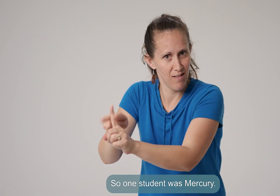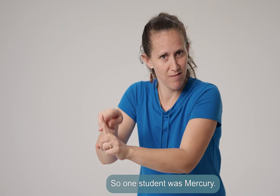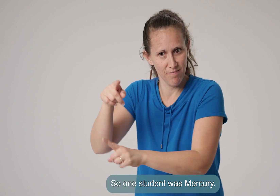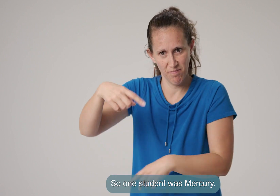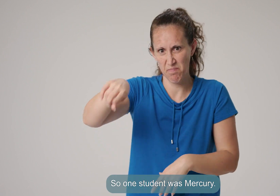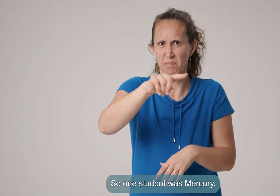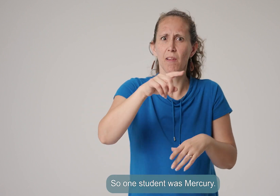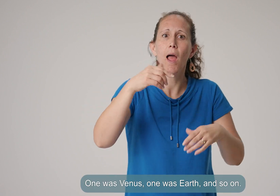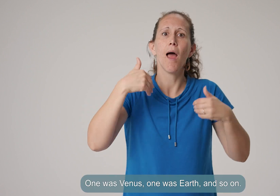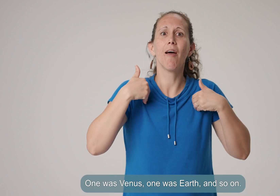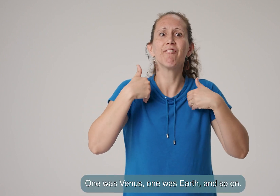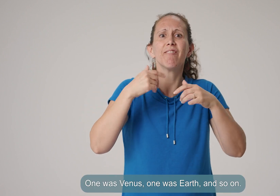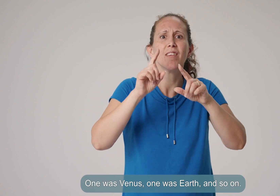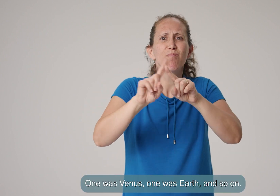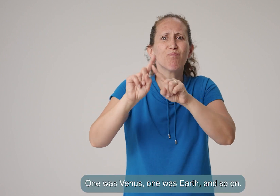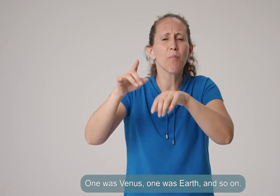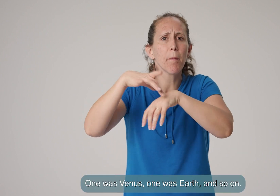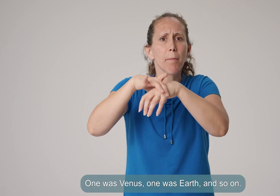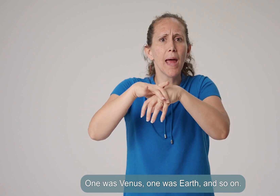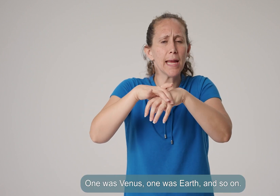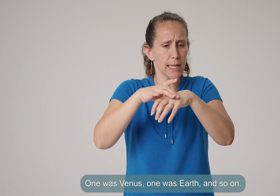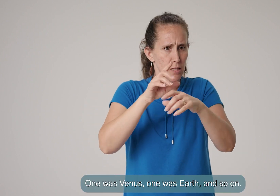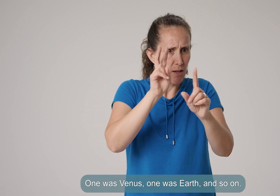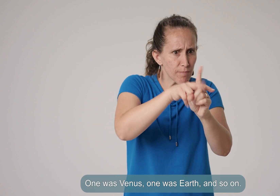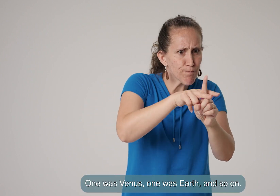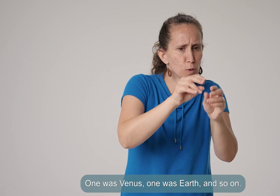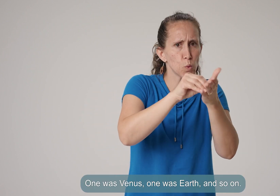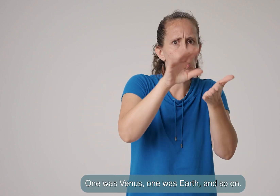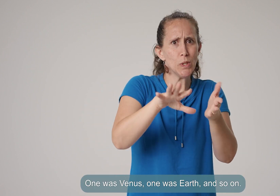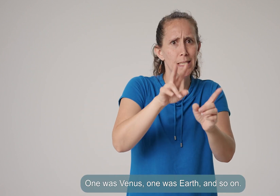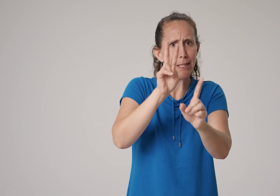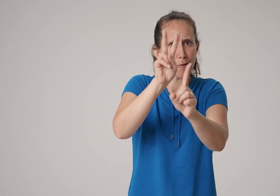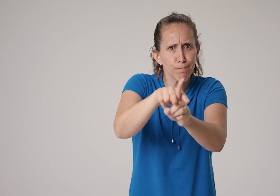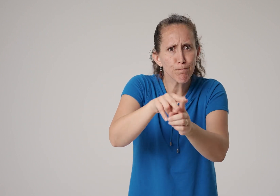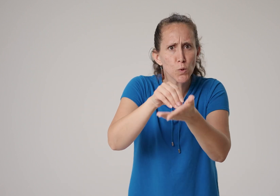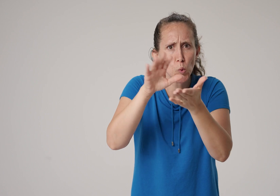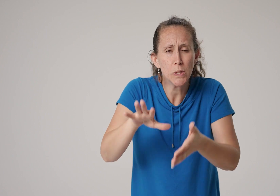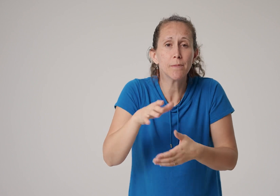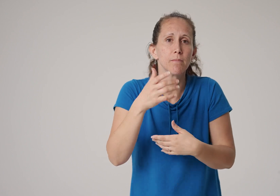student was Mercury, one was Venus, one was Earth, and so on.